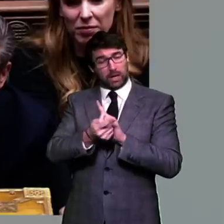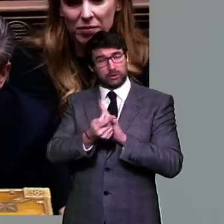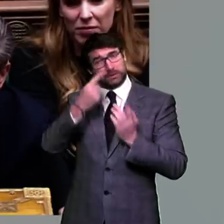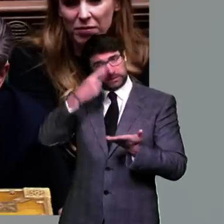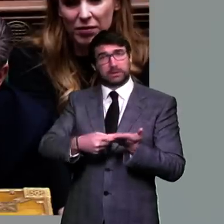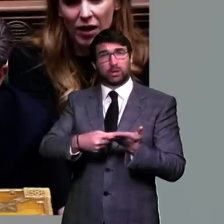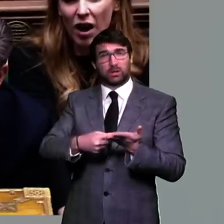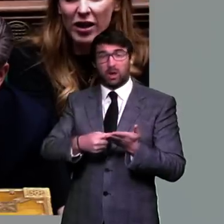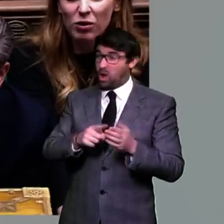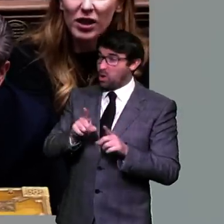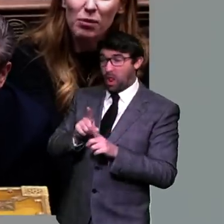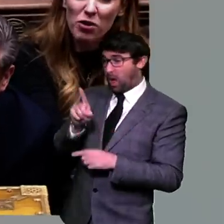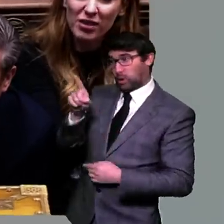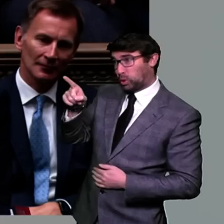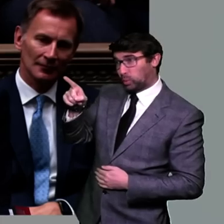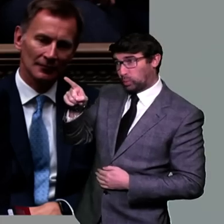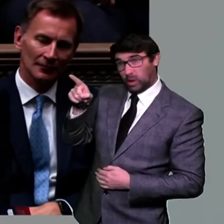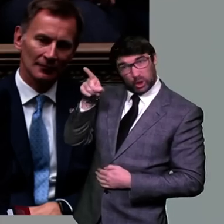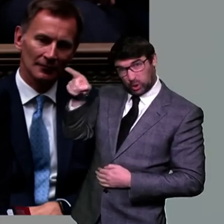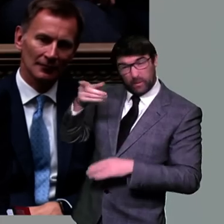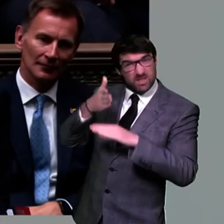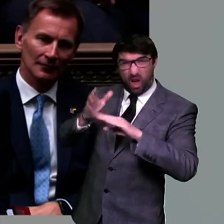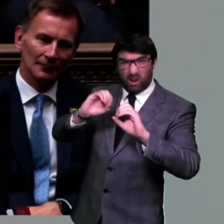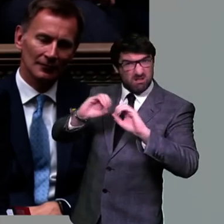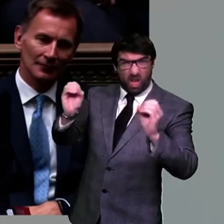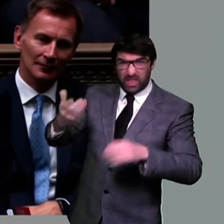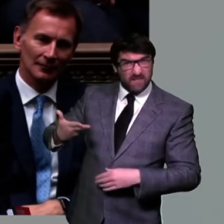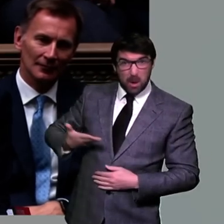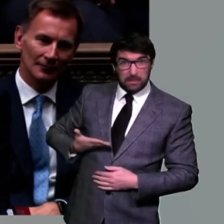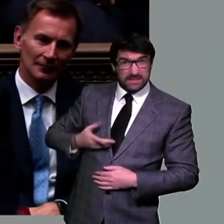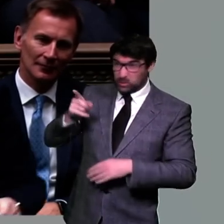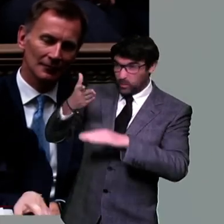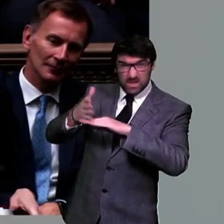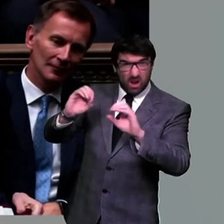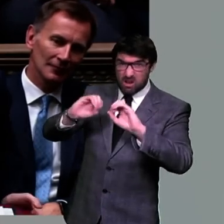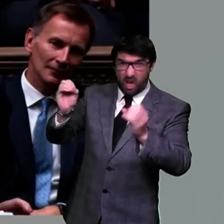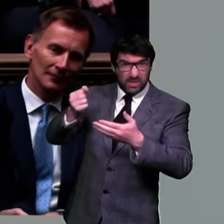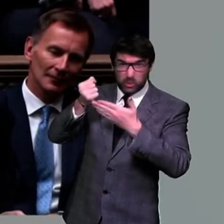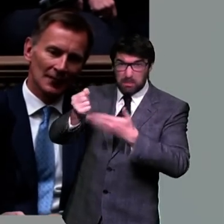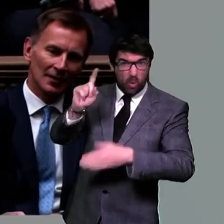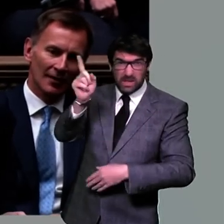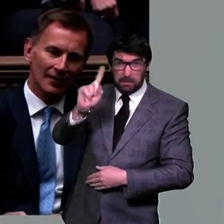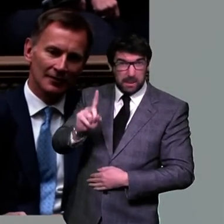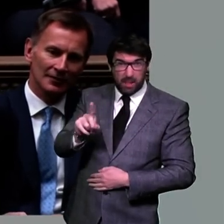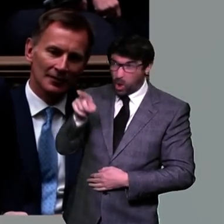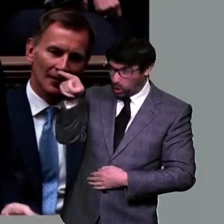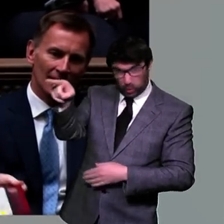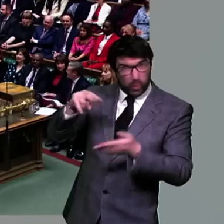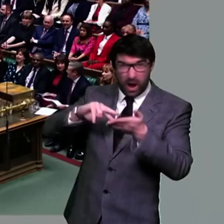done anything on businesses, he's done nothing to say he'll protect people after 1 year. He's got no